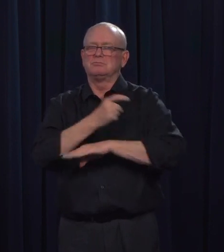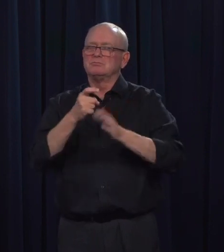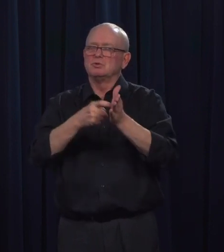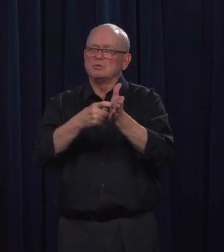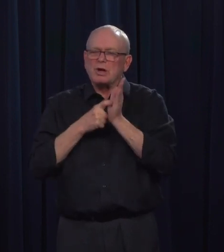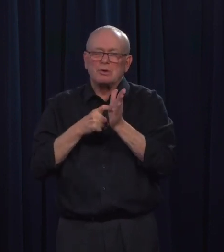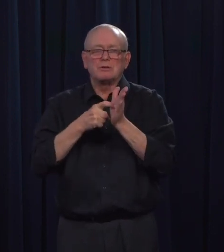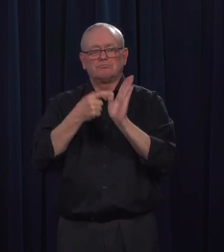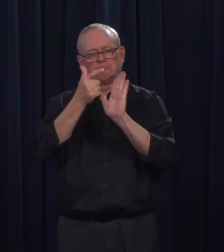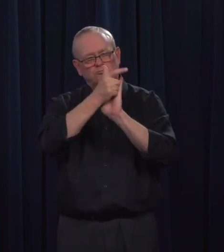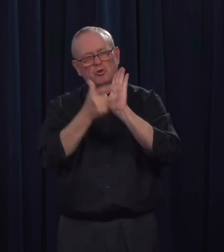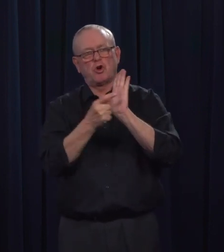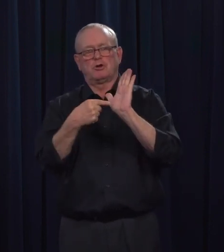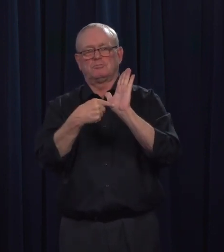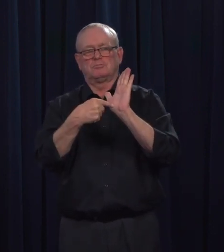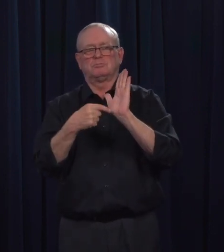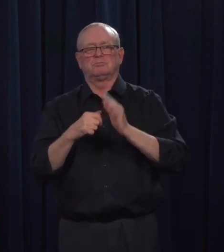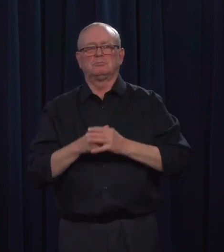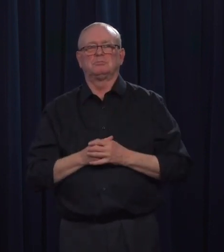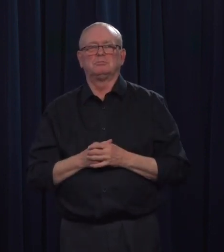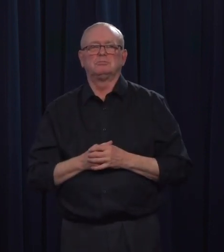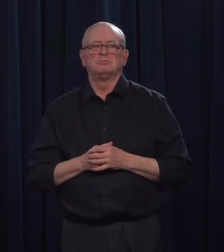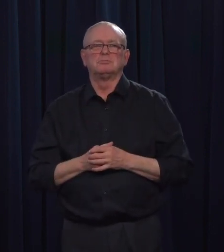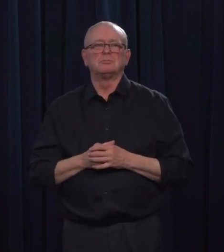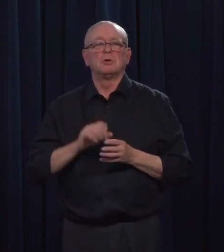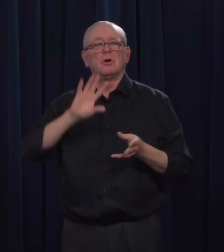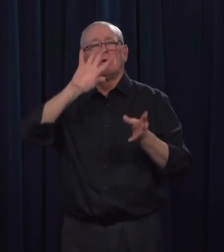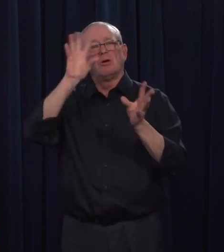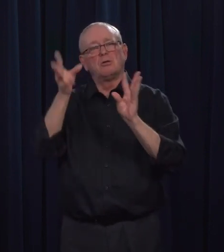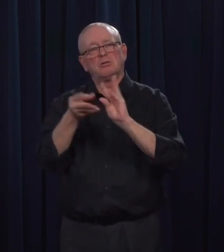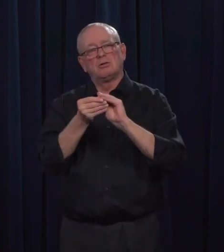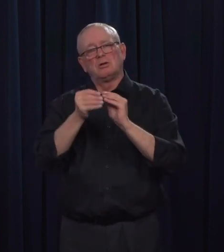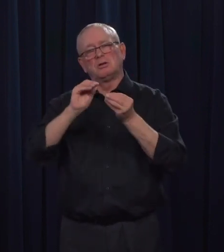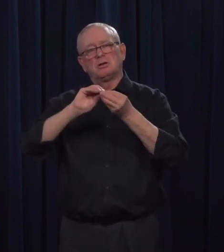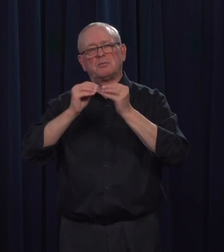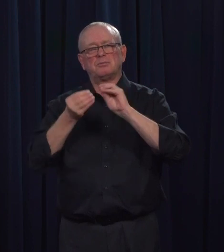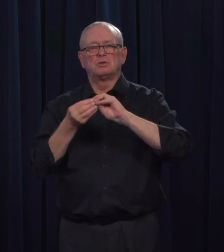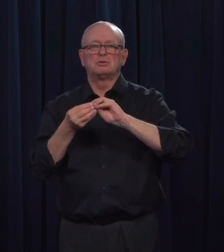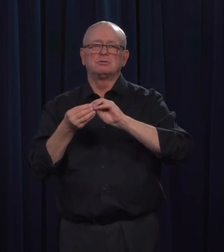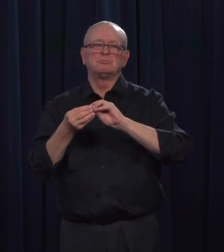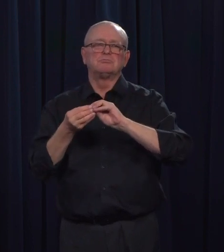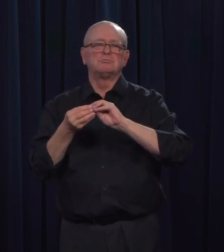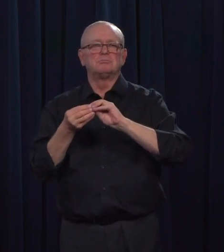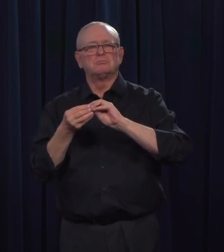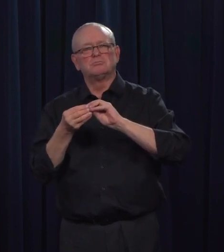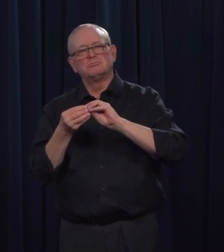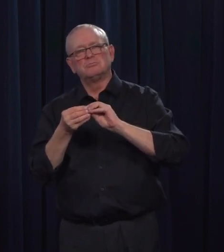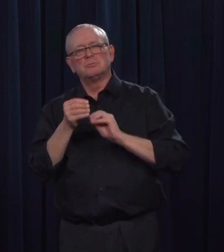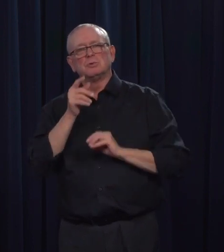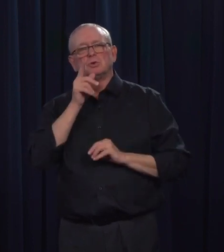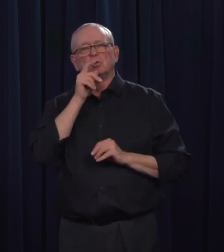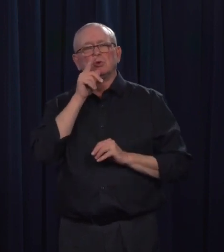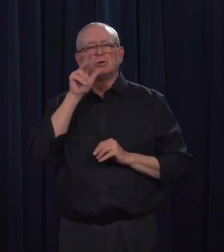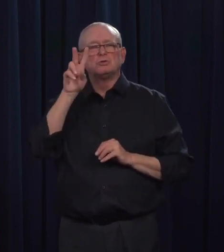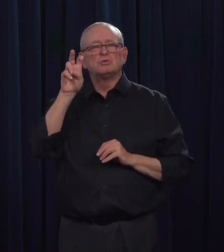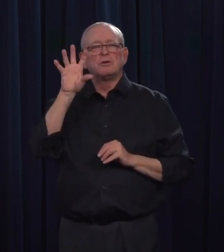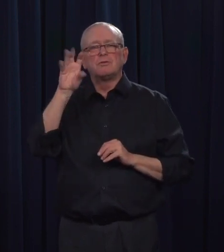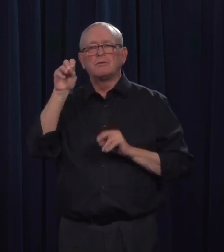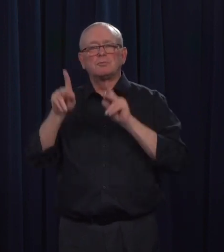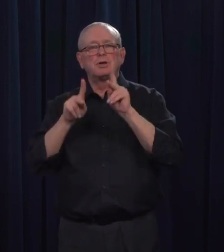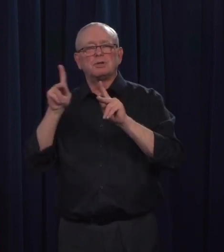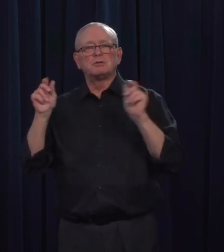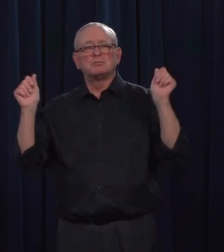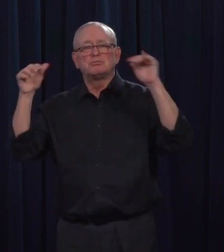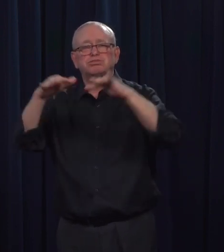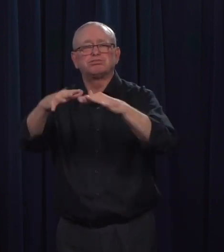not be significantly impacted by that 250 mass gathering because, again, the numbers of returning